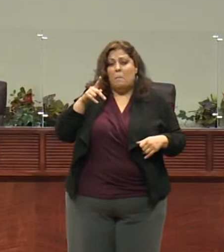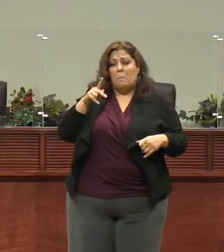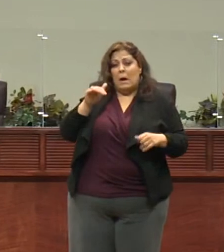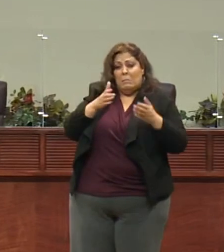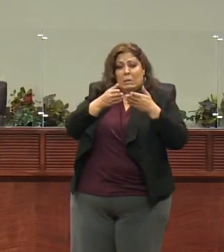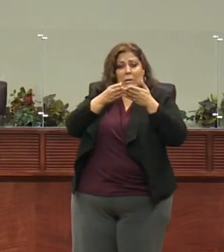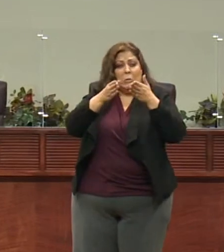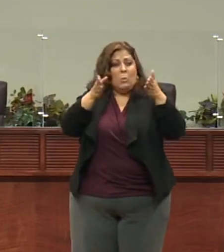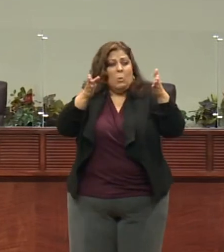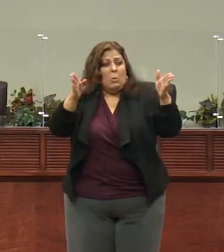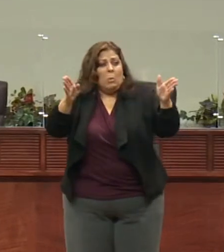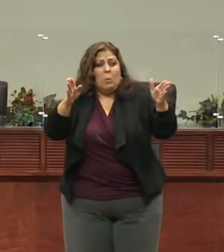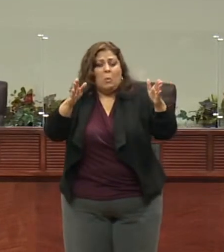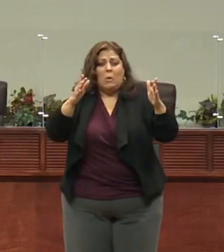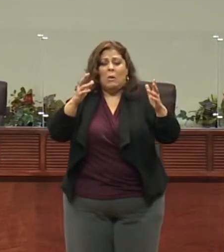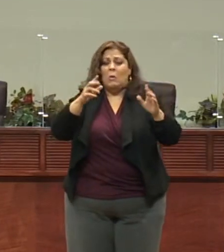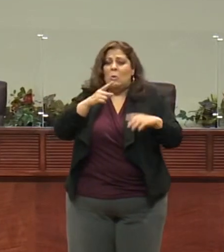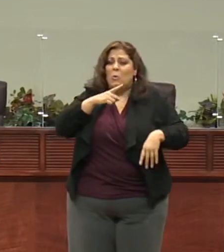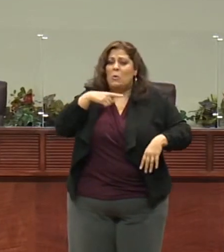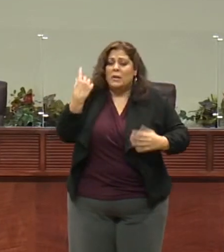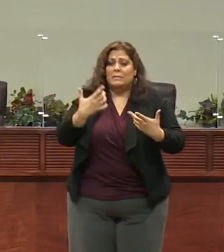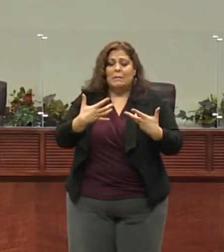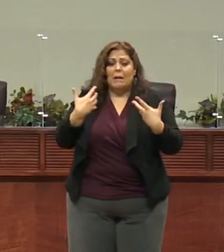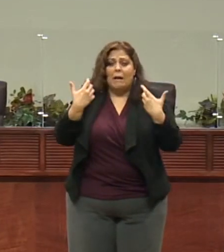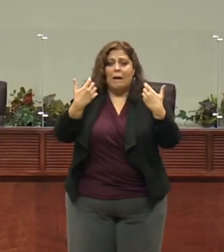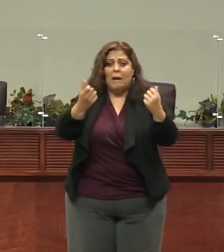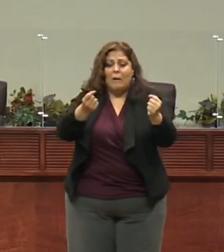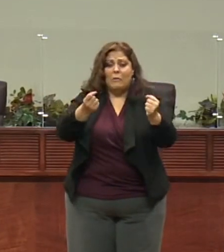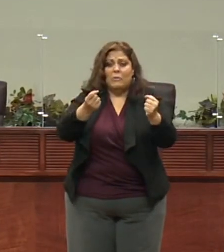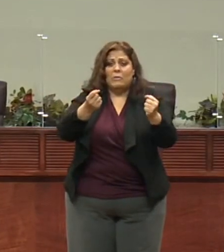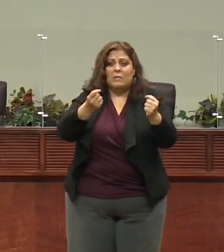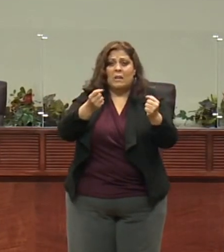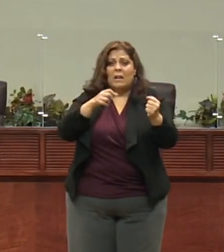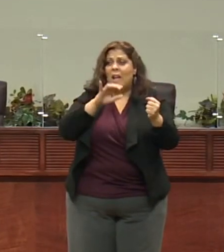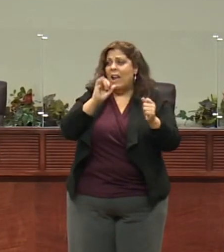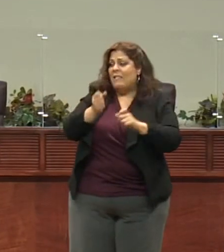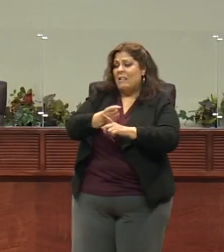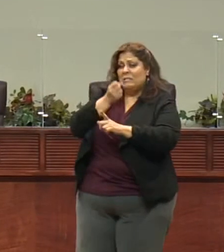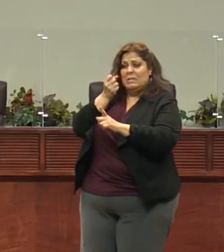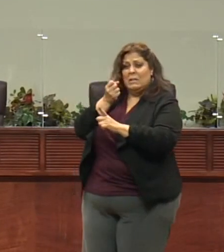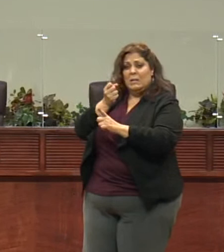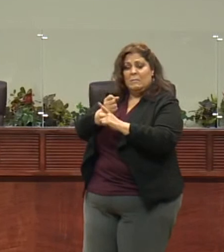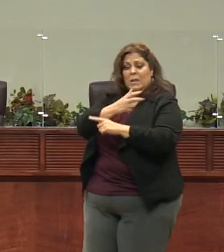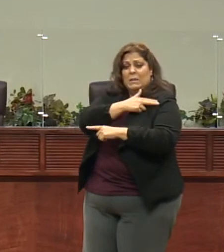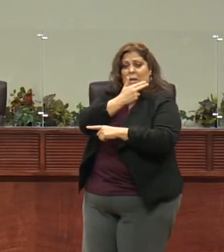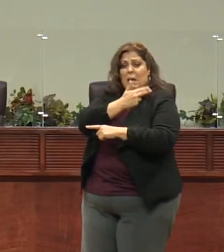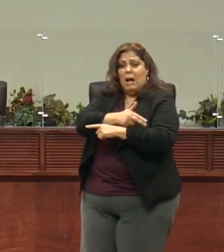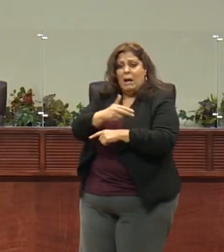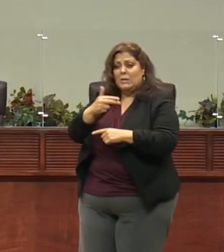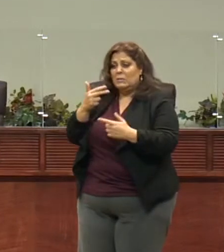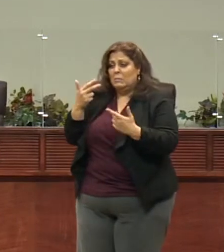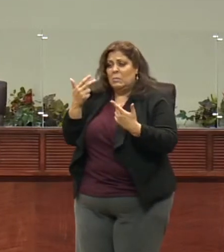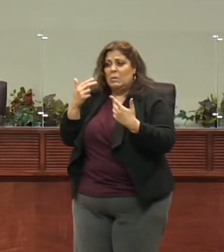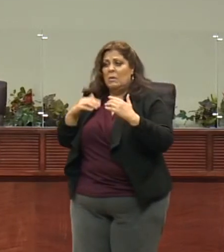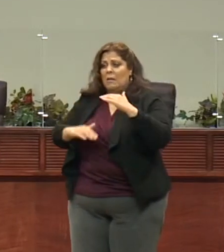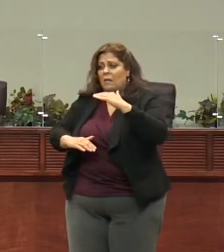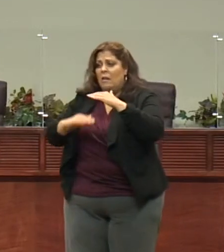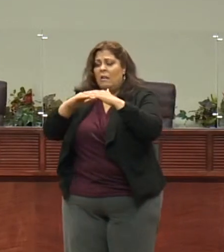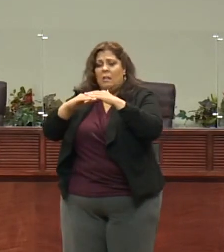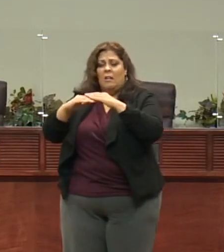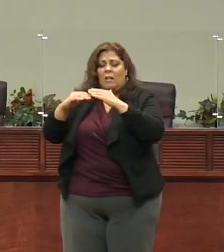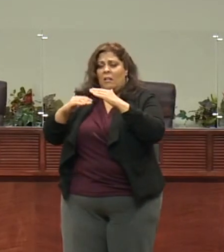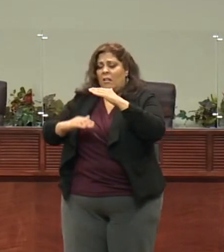continue to adversely impact the critical care units within our hospital, we would have to do